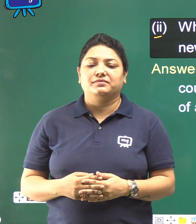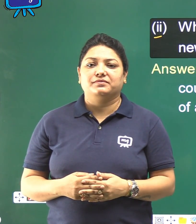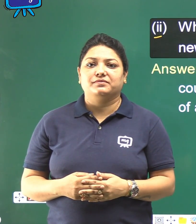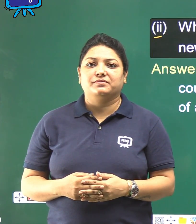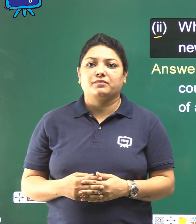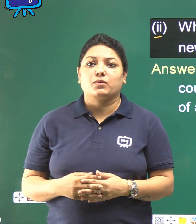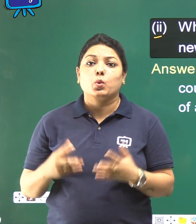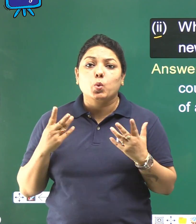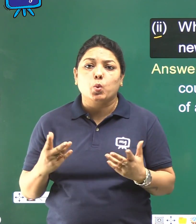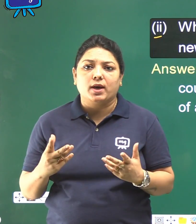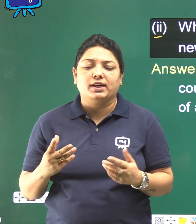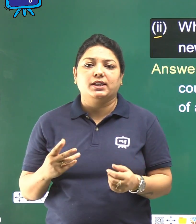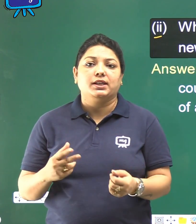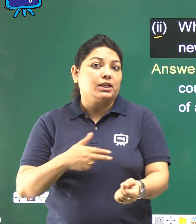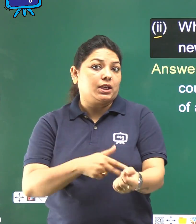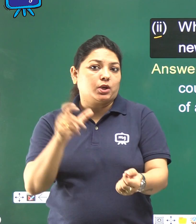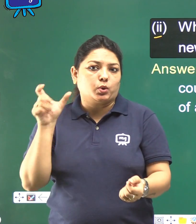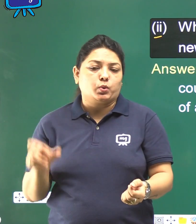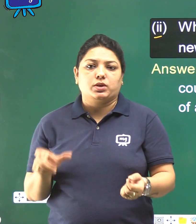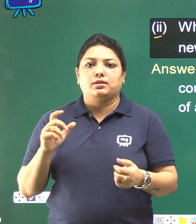why did Roshan Lal